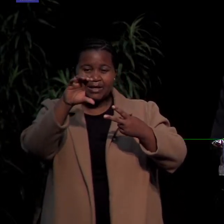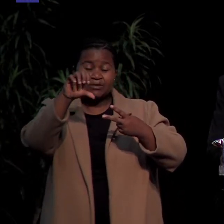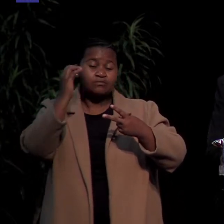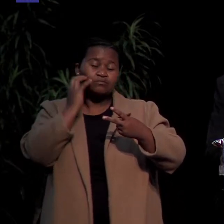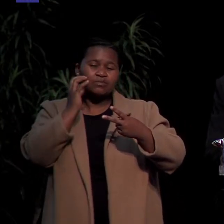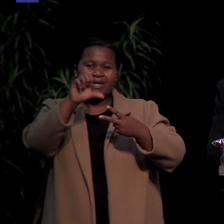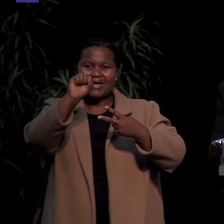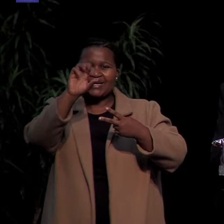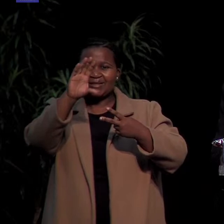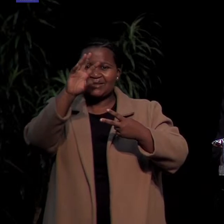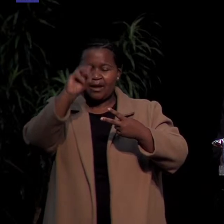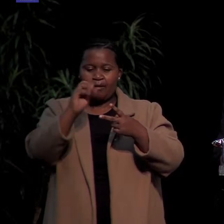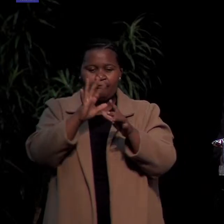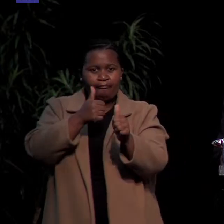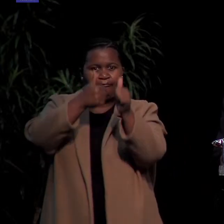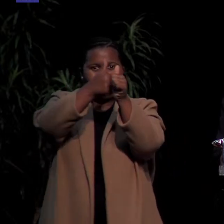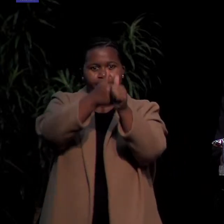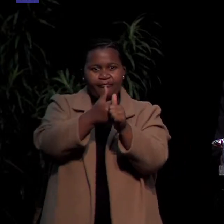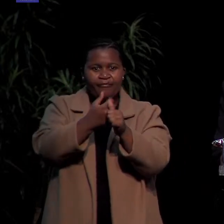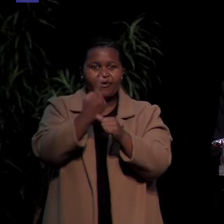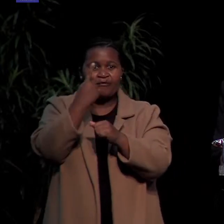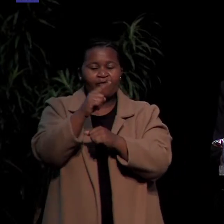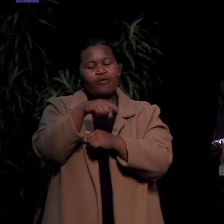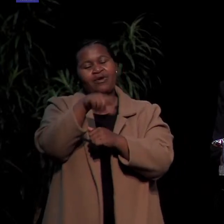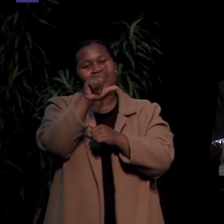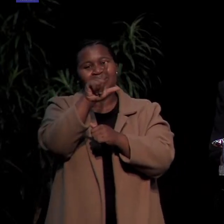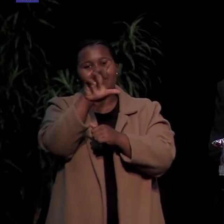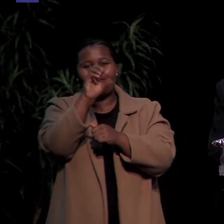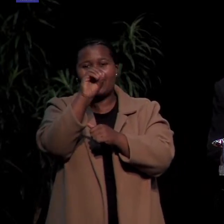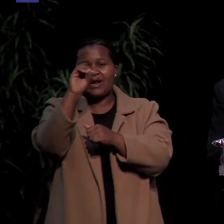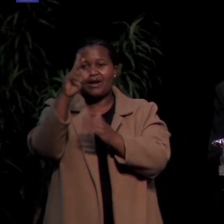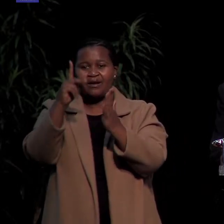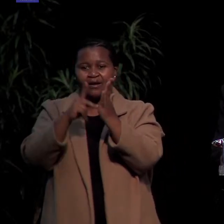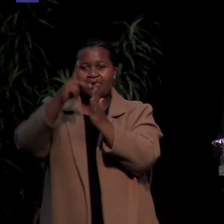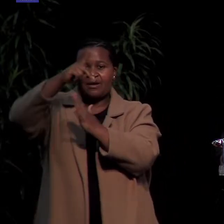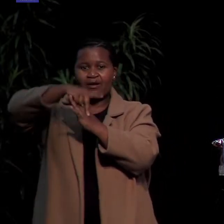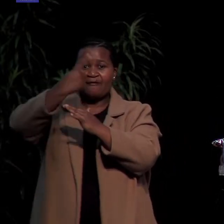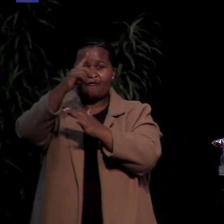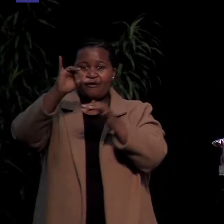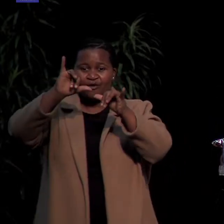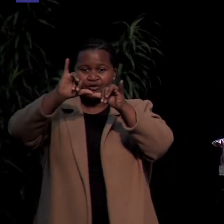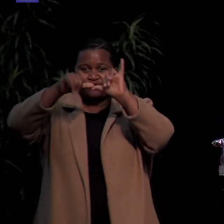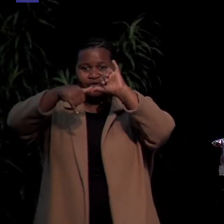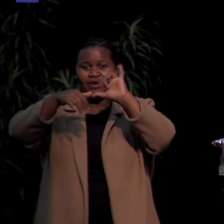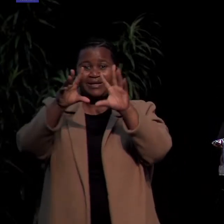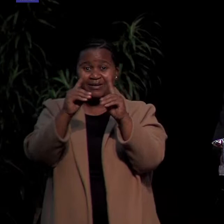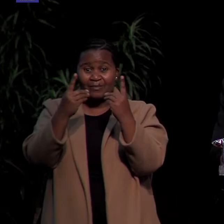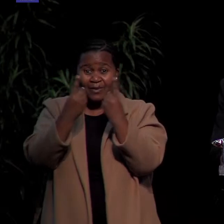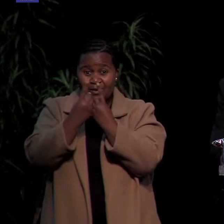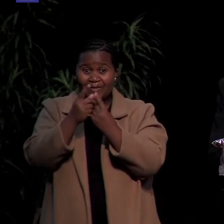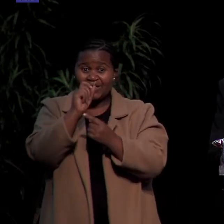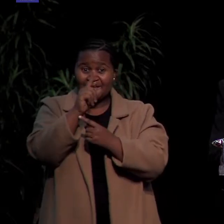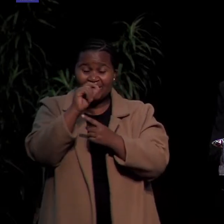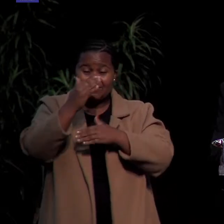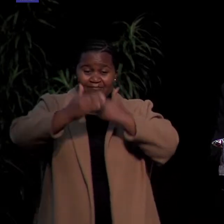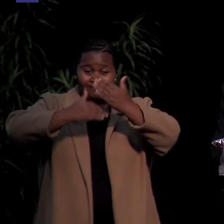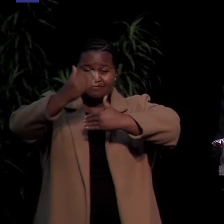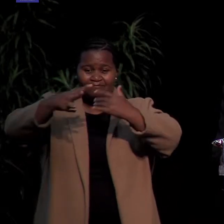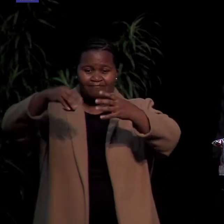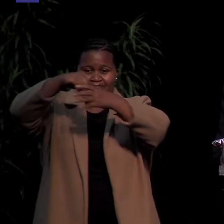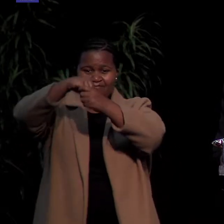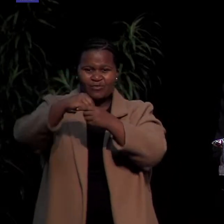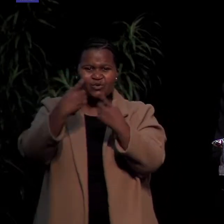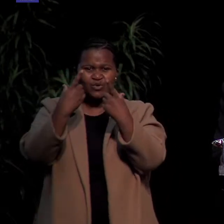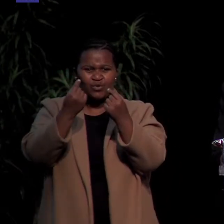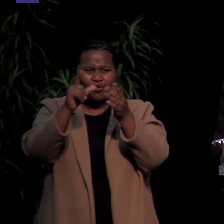to be followed for each of more than 700 projects, especially from the engineering department. This process includes